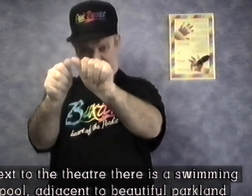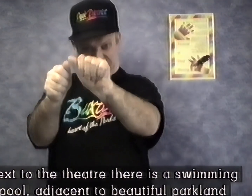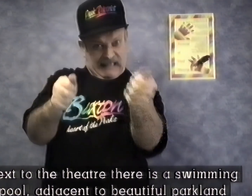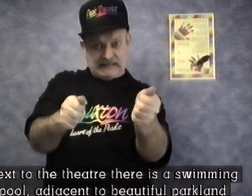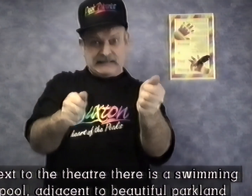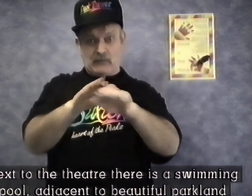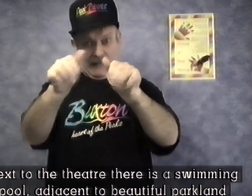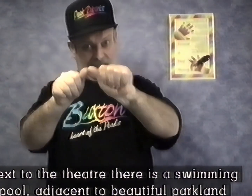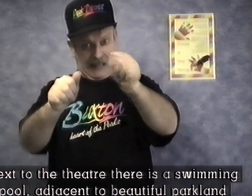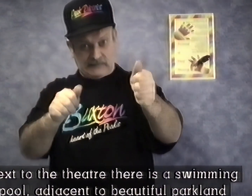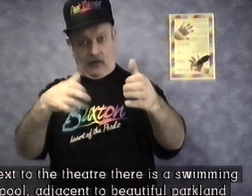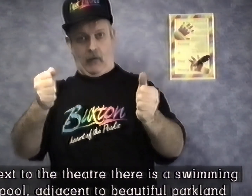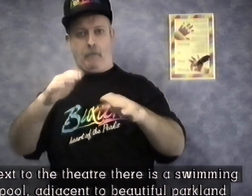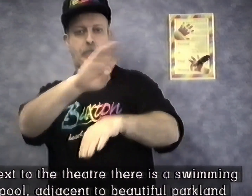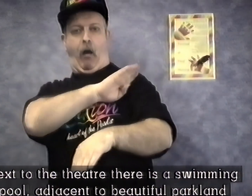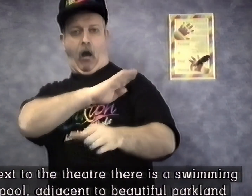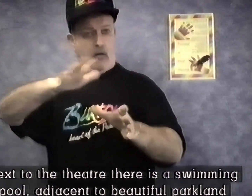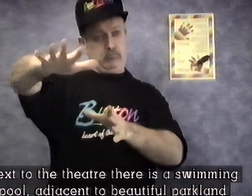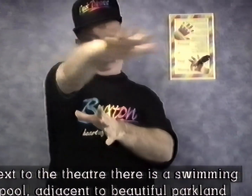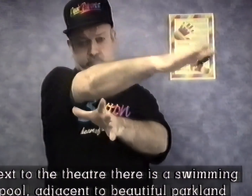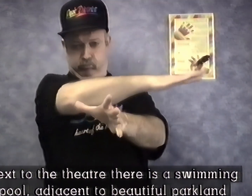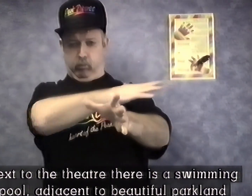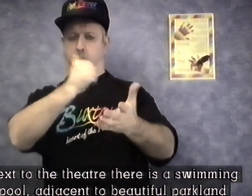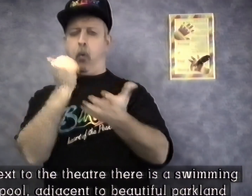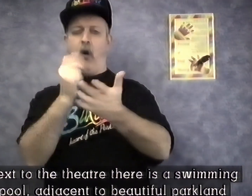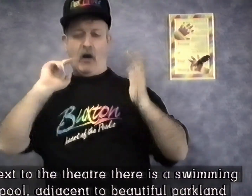pool adjacent to beautiful parkland.